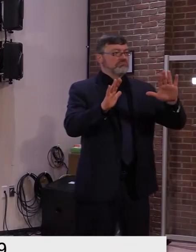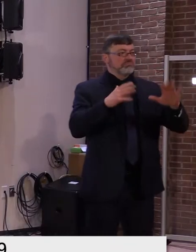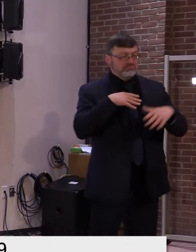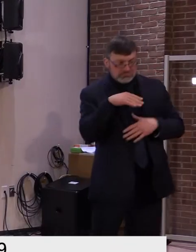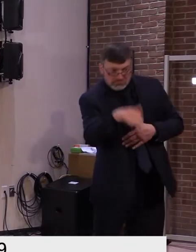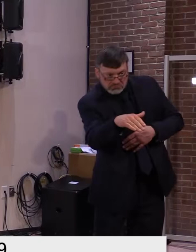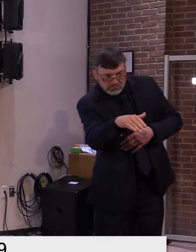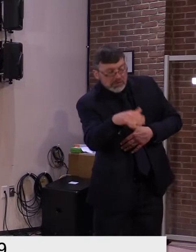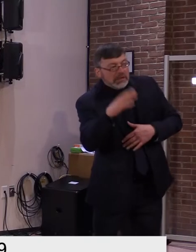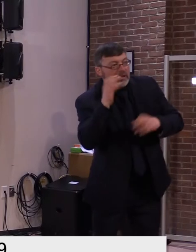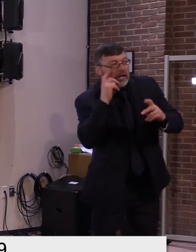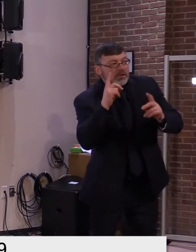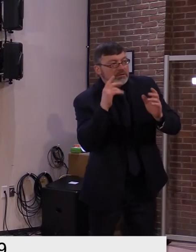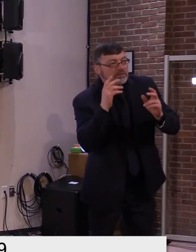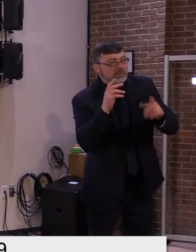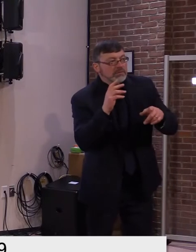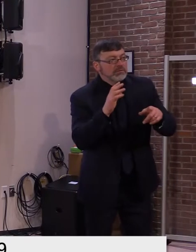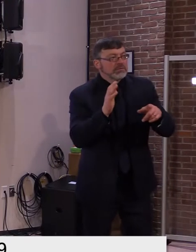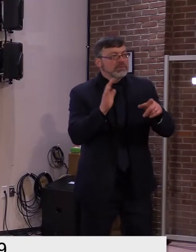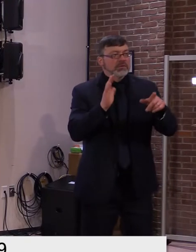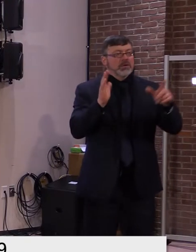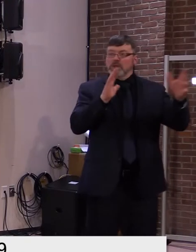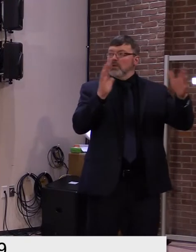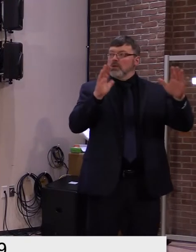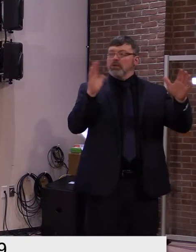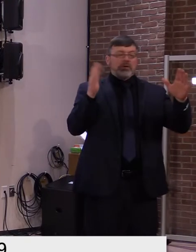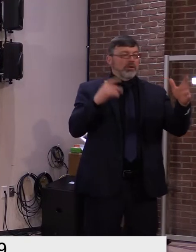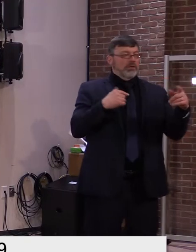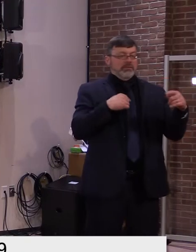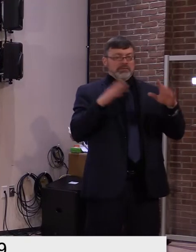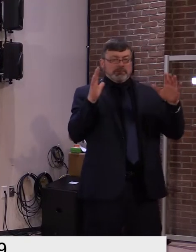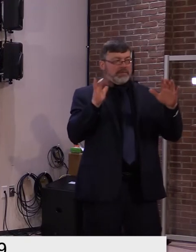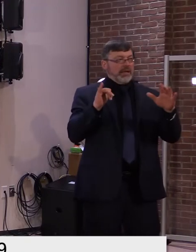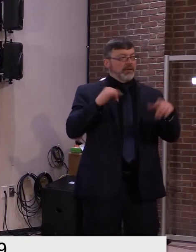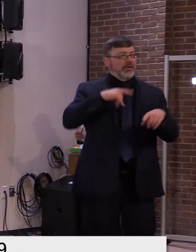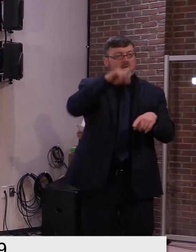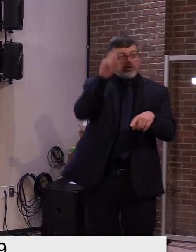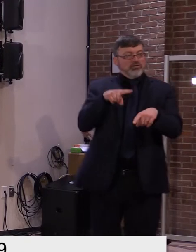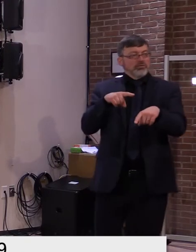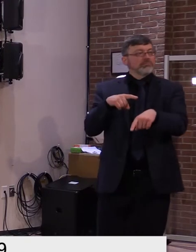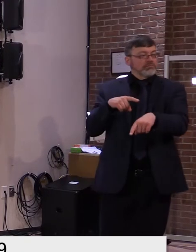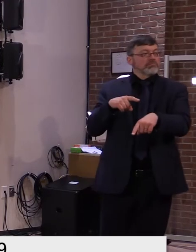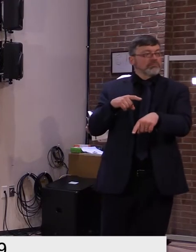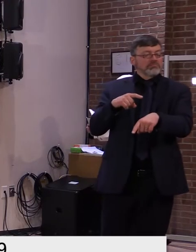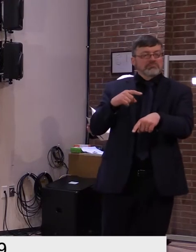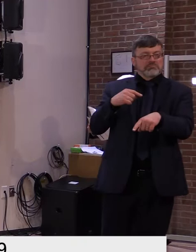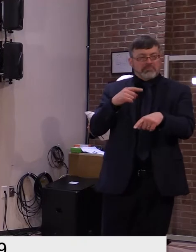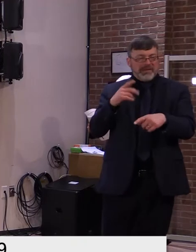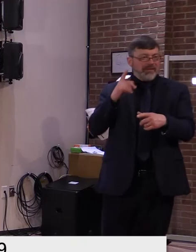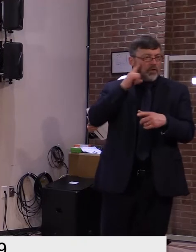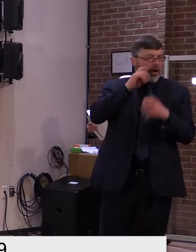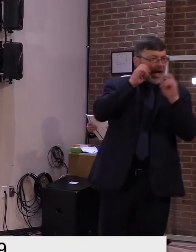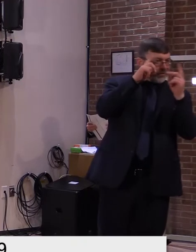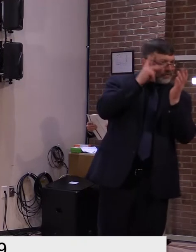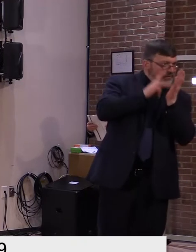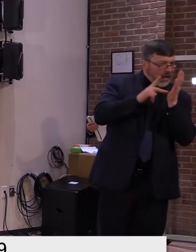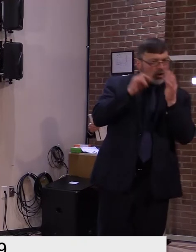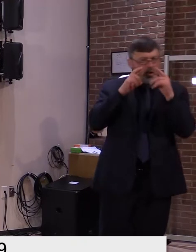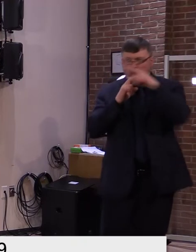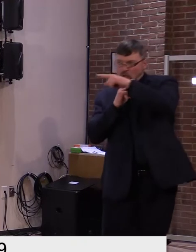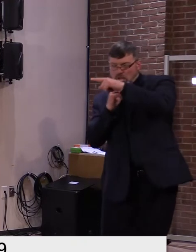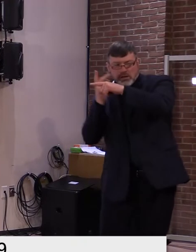Levine. We heard last week that Missisquoi Valley High School was going to have to end